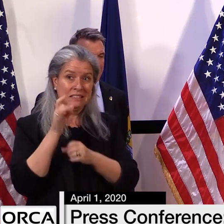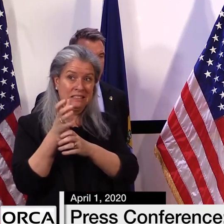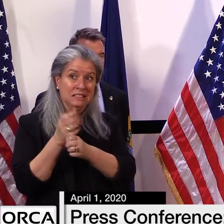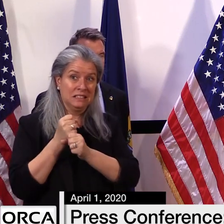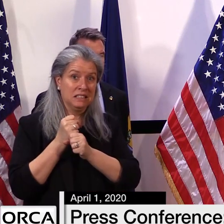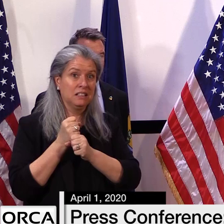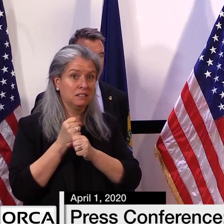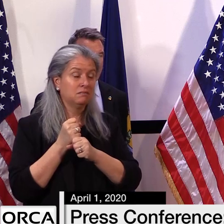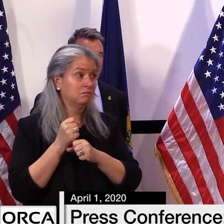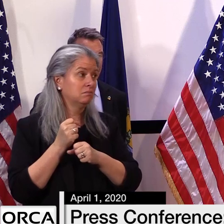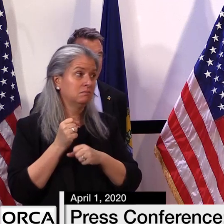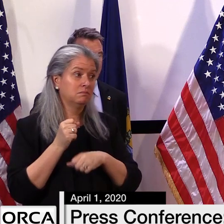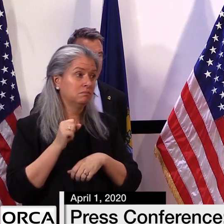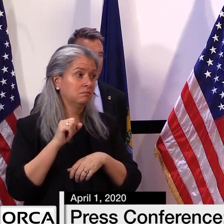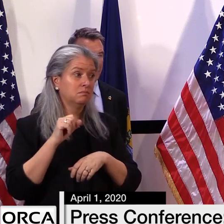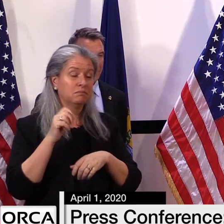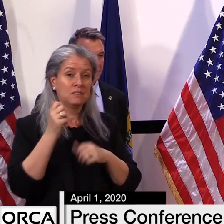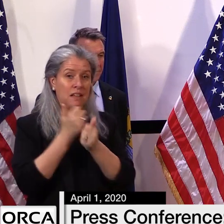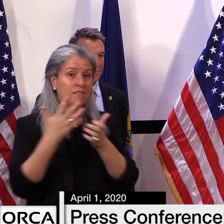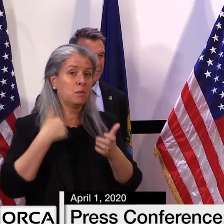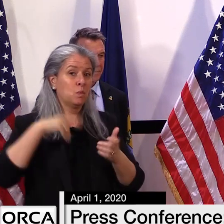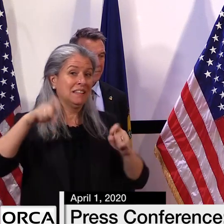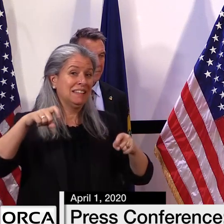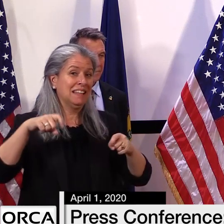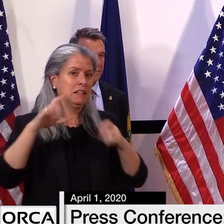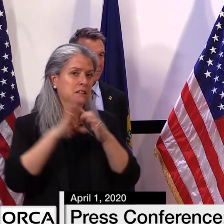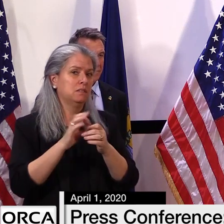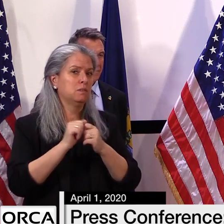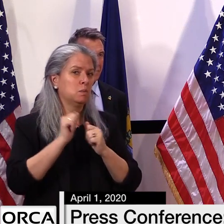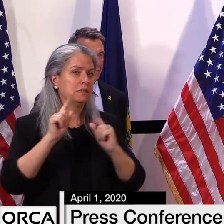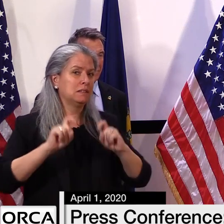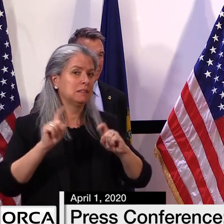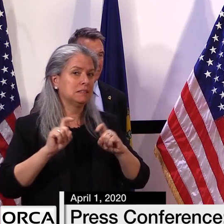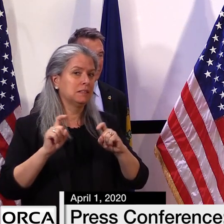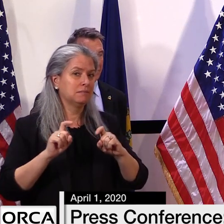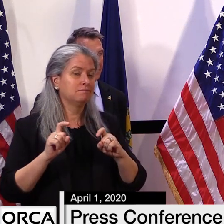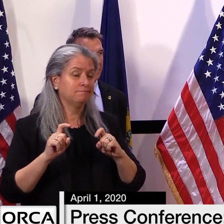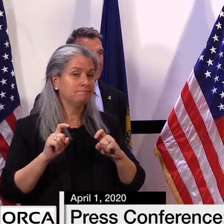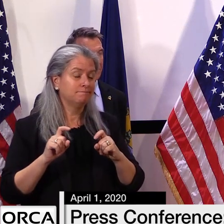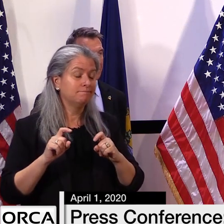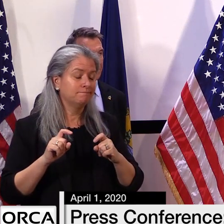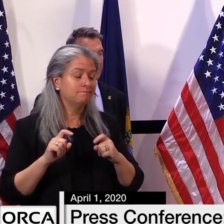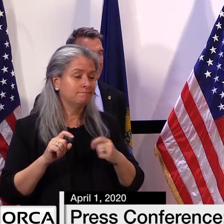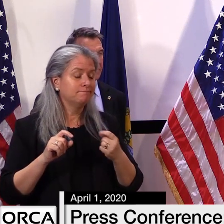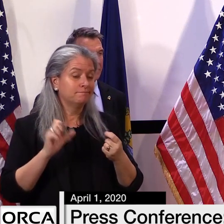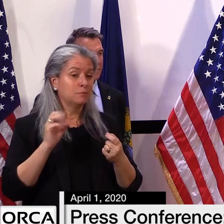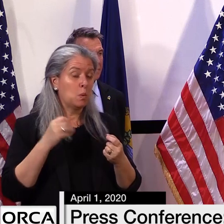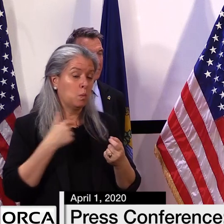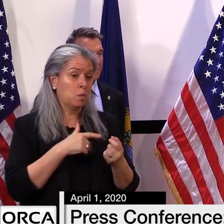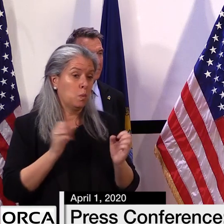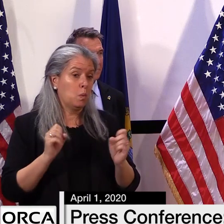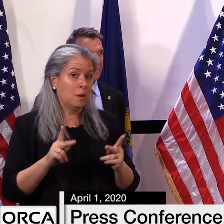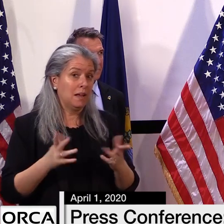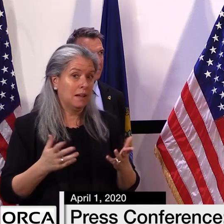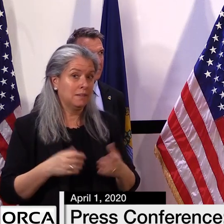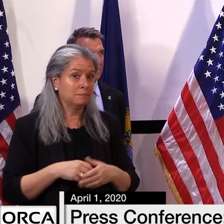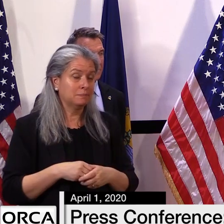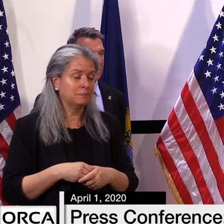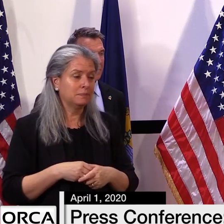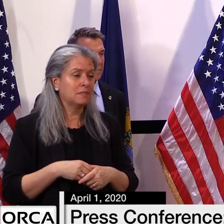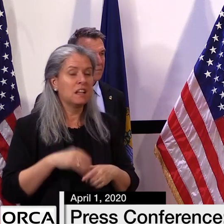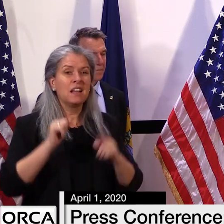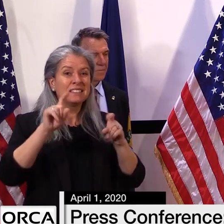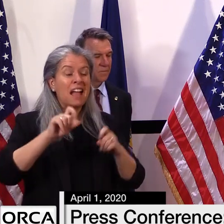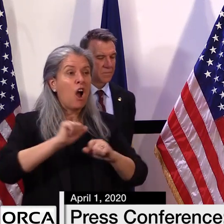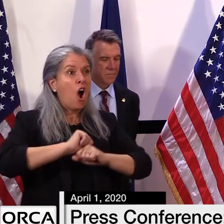to all of the components of testing that are required to have a good program in place. Not a program that could